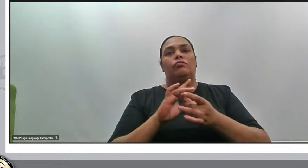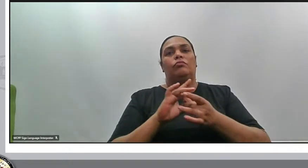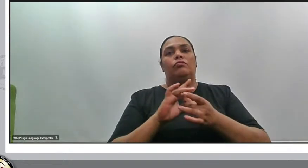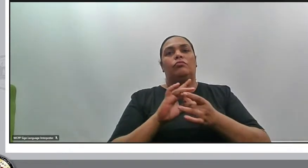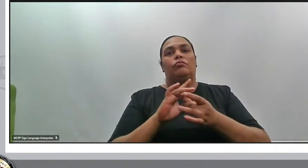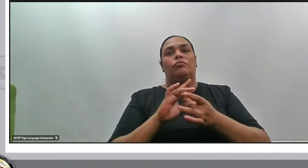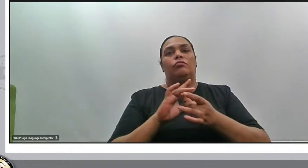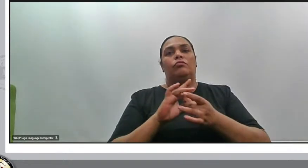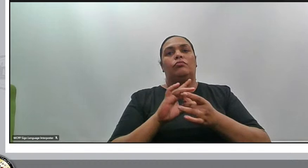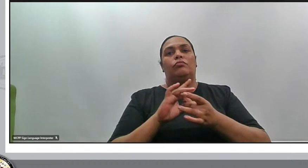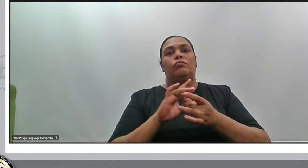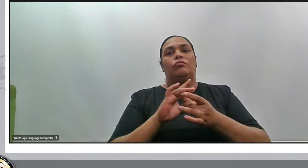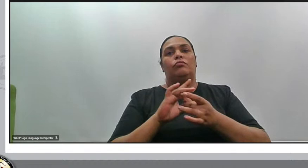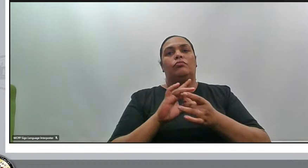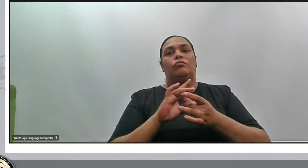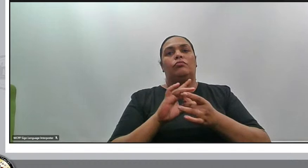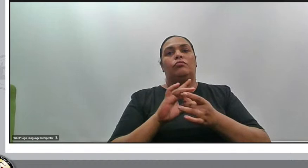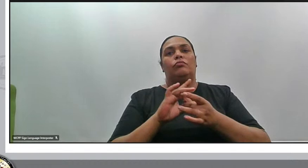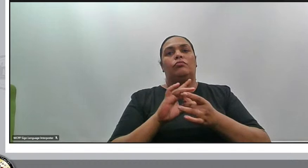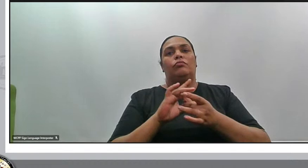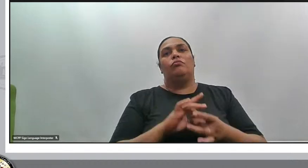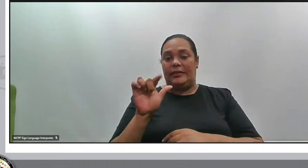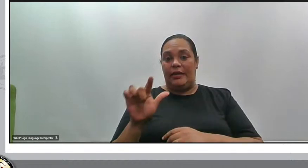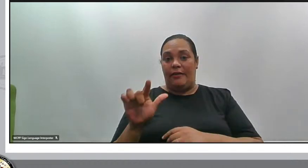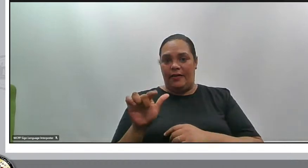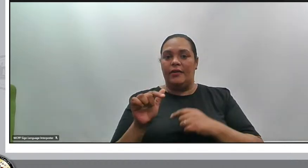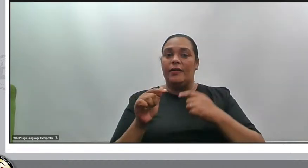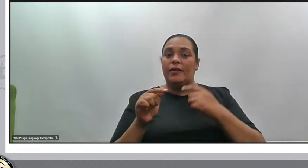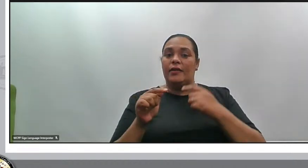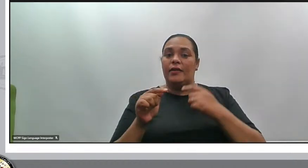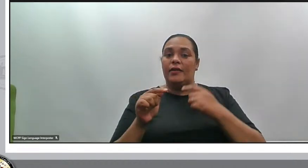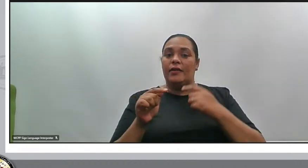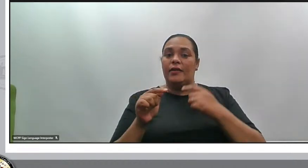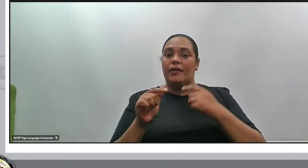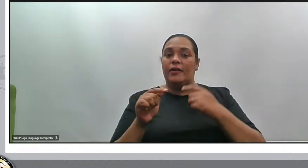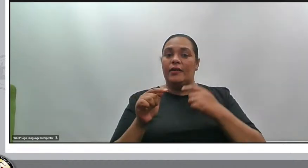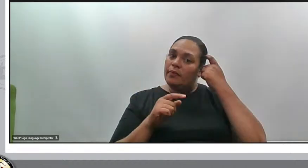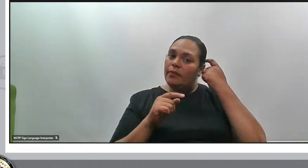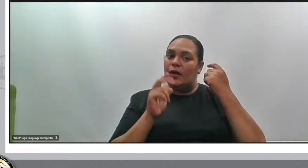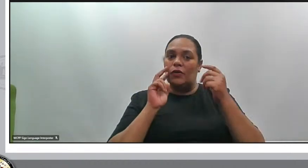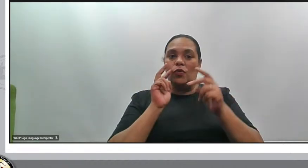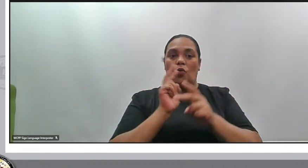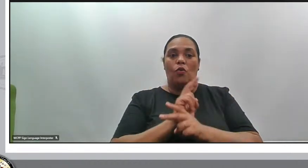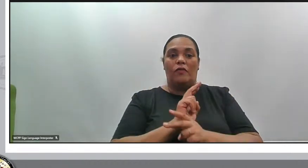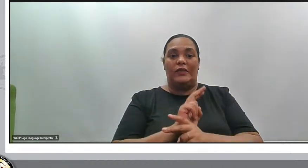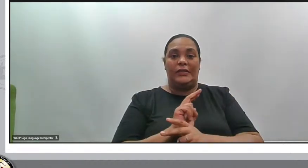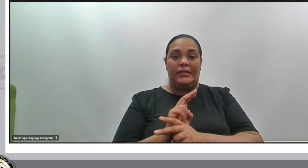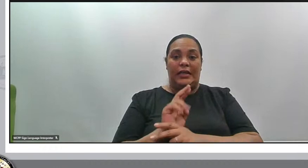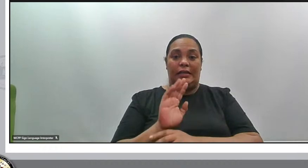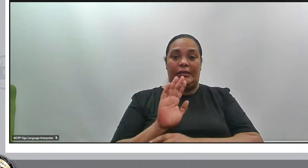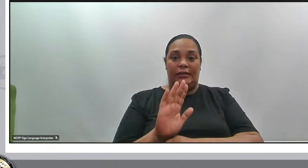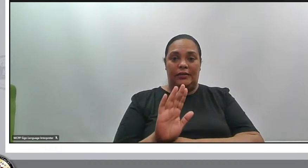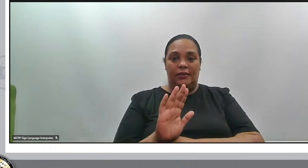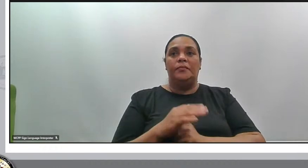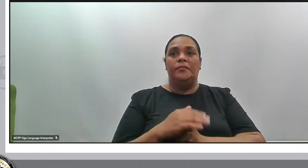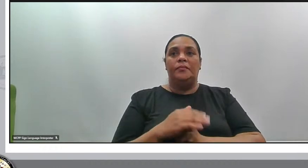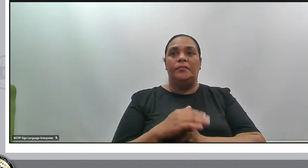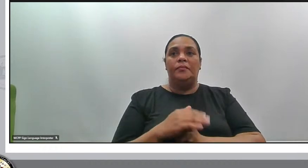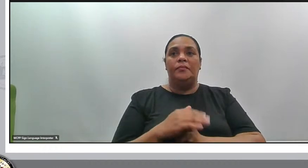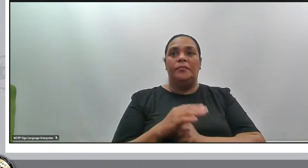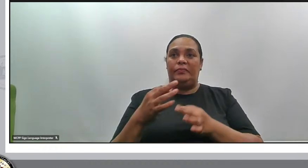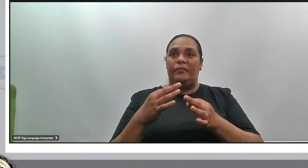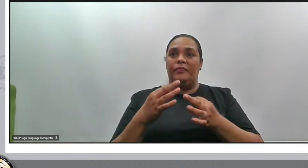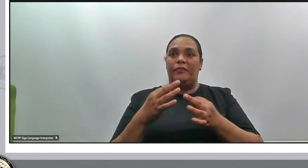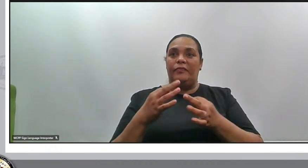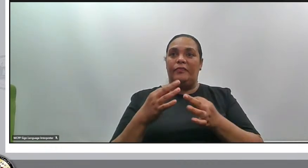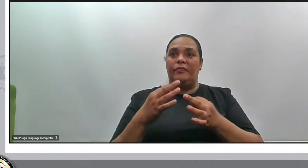question on page 67 regarding the oversight, as I explained earlier,